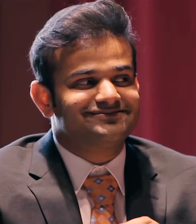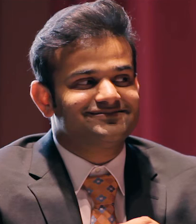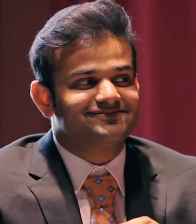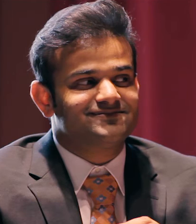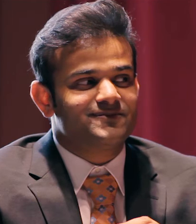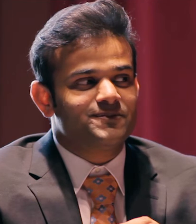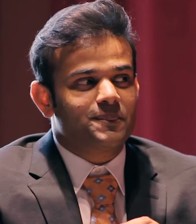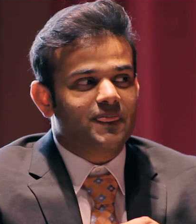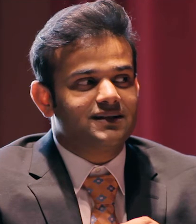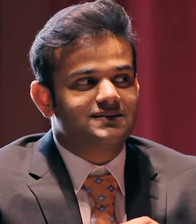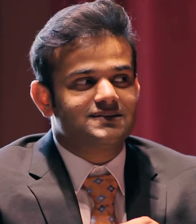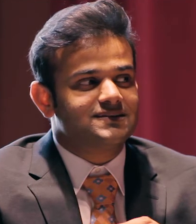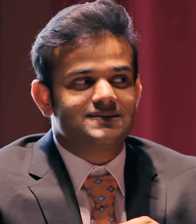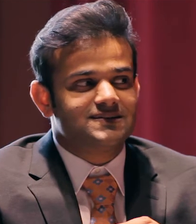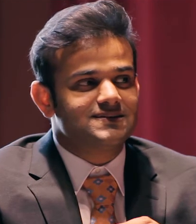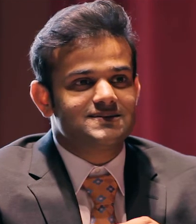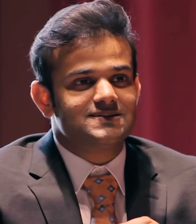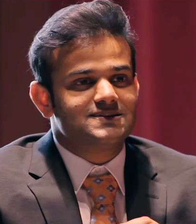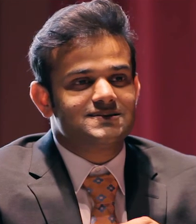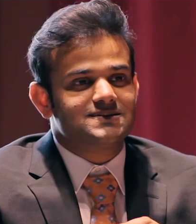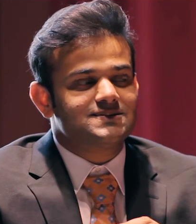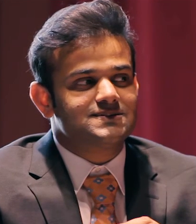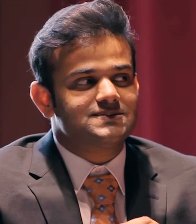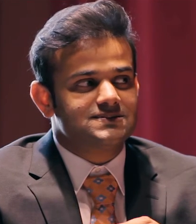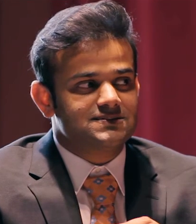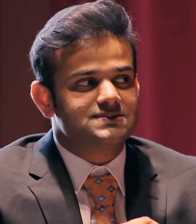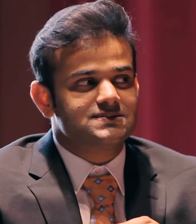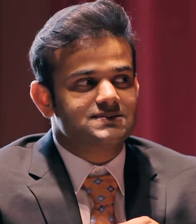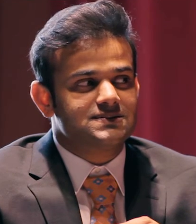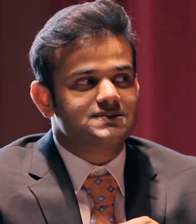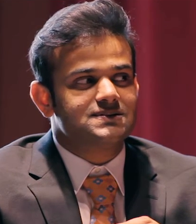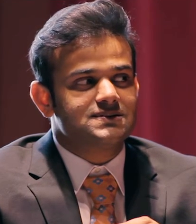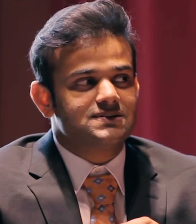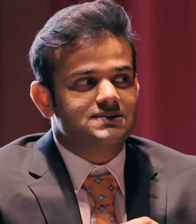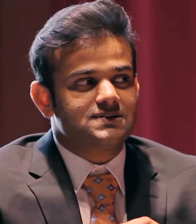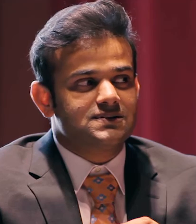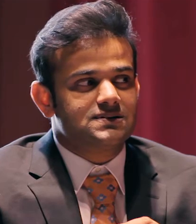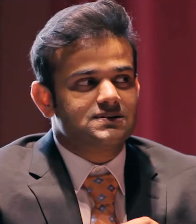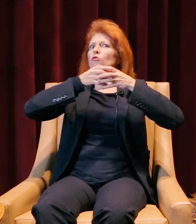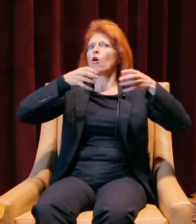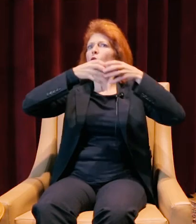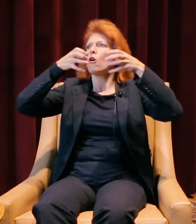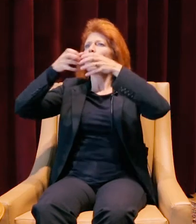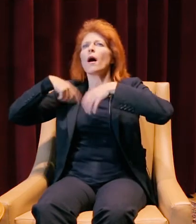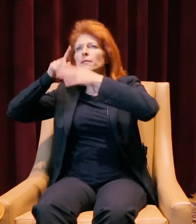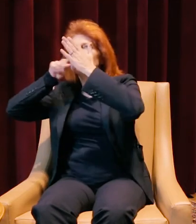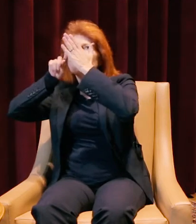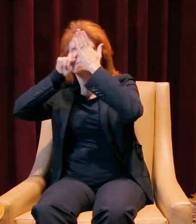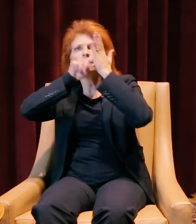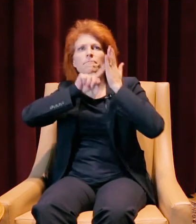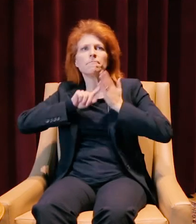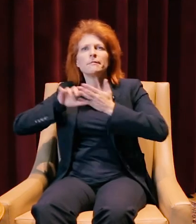fun. So I investigated industries that were growing, and it was a very